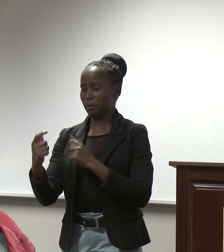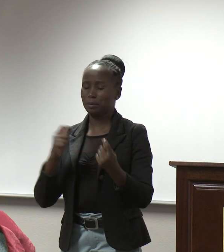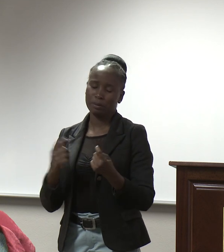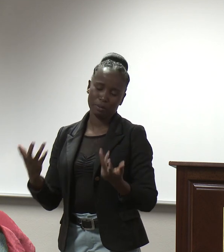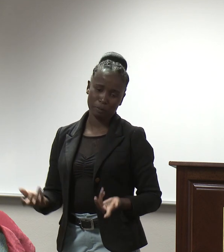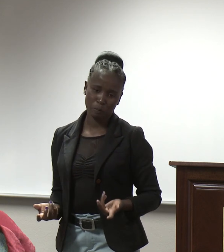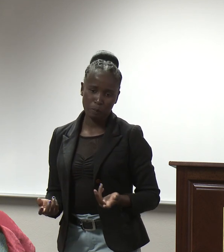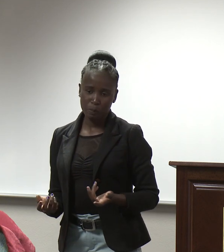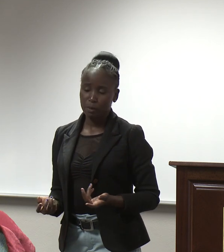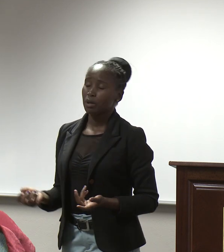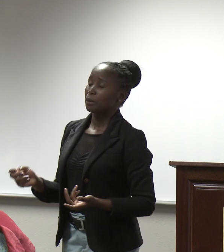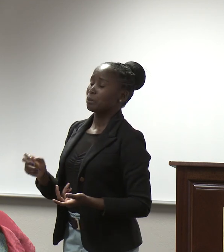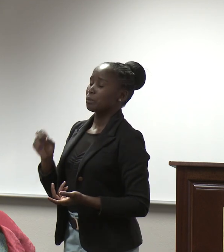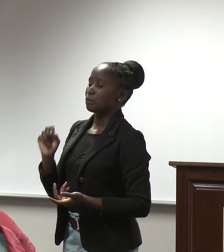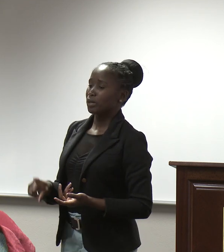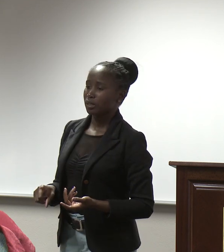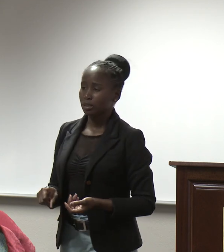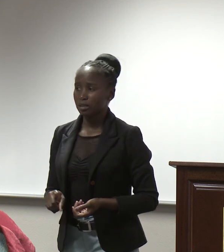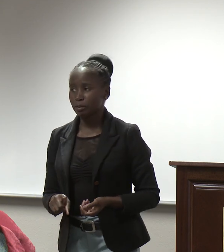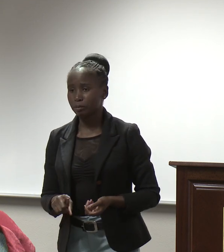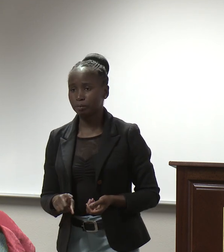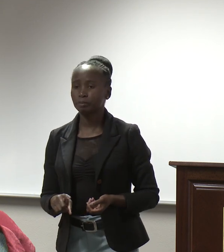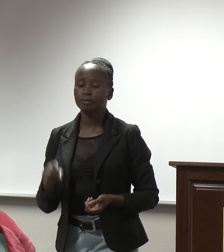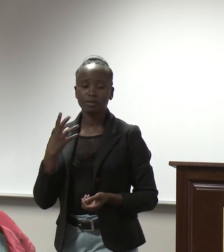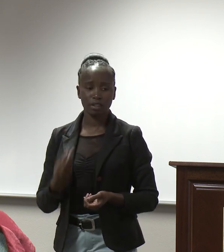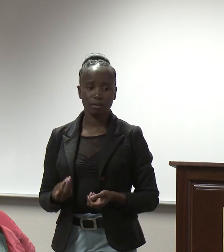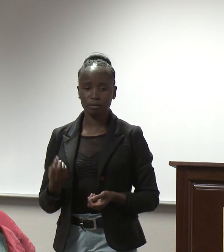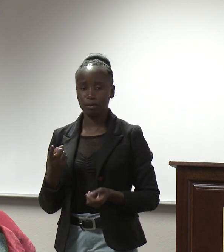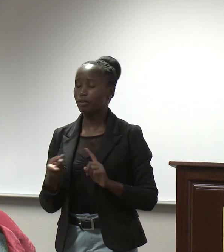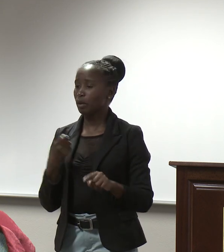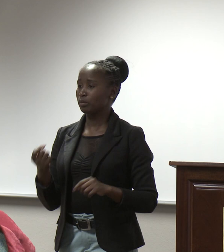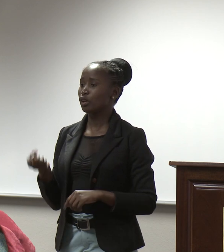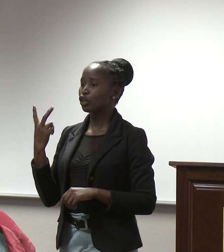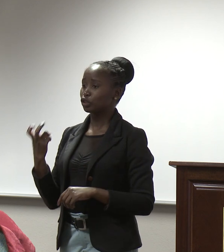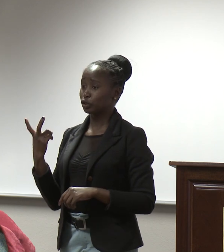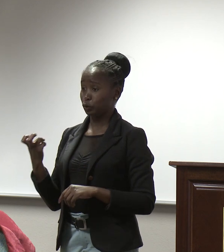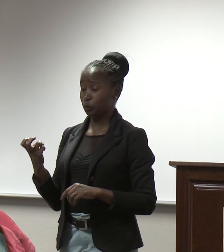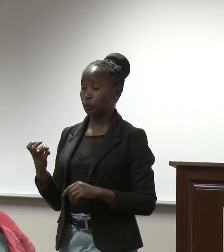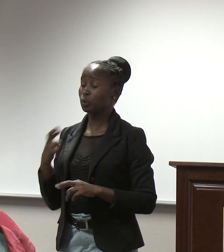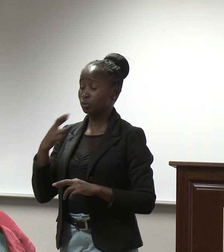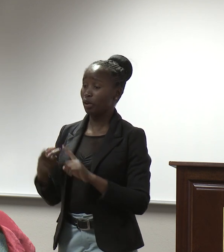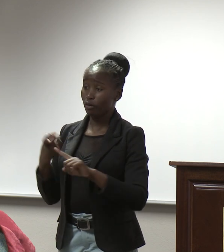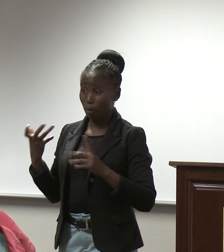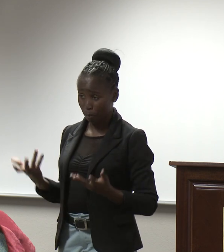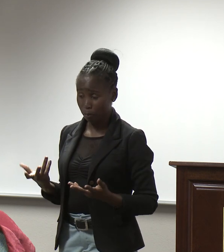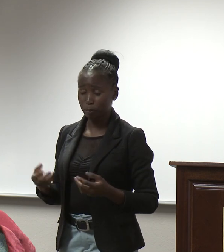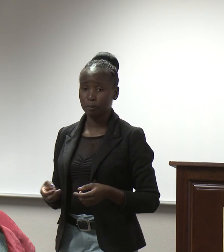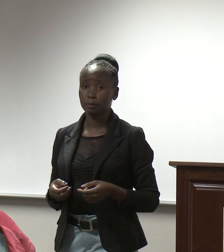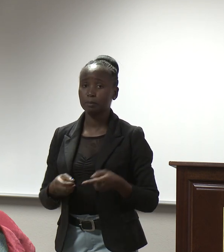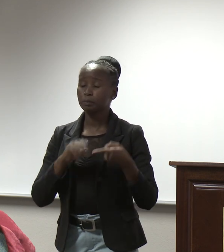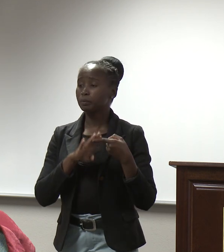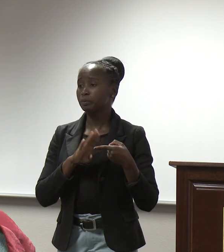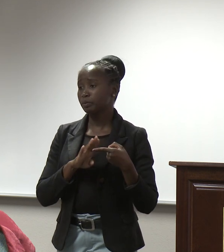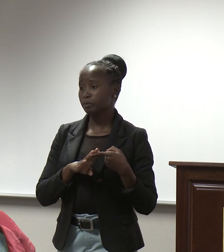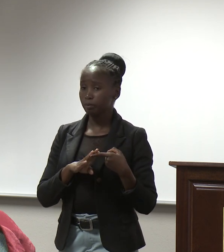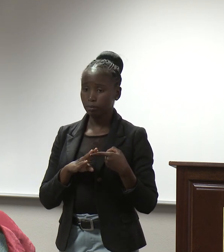hegemony, the crisis came from two sources. The first one is that the university